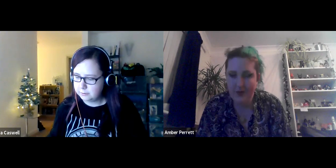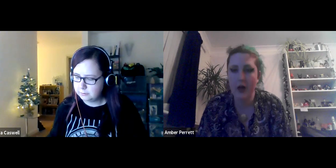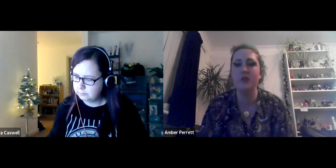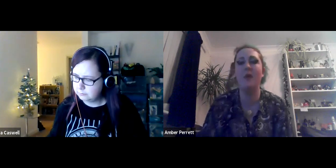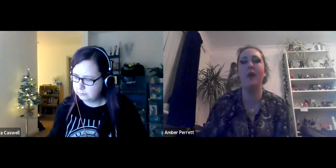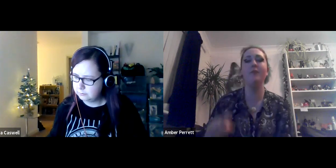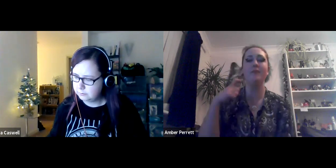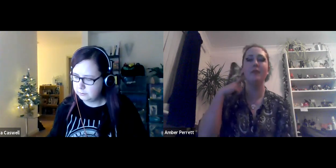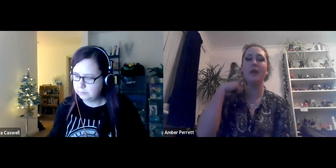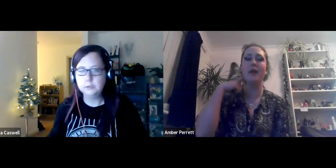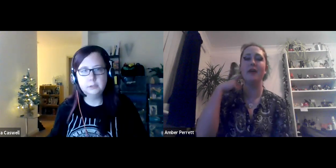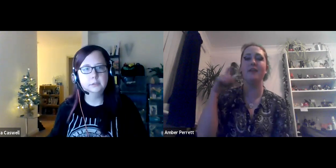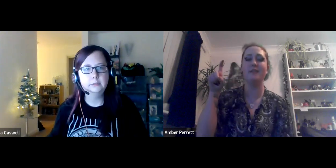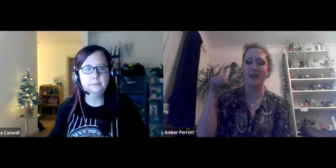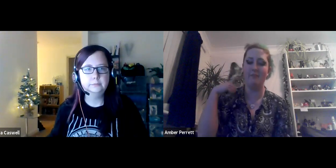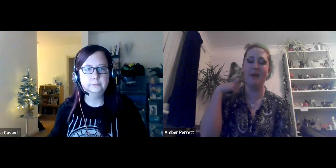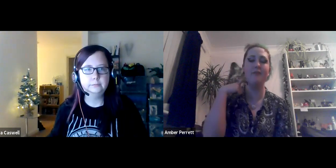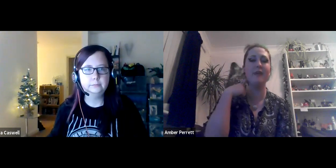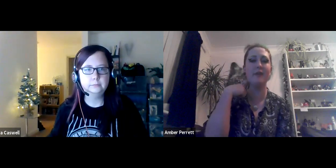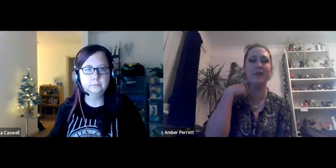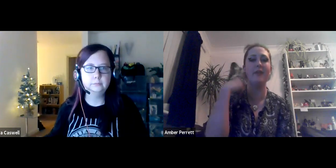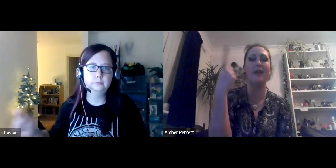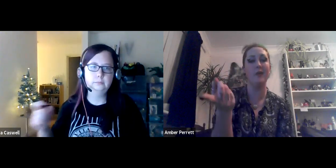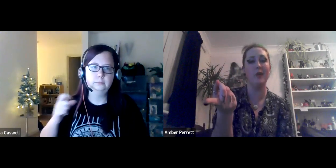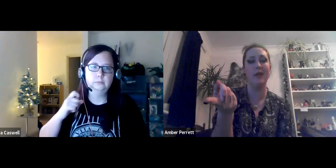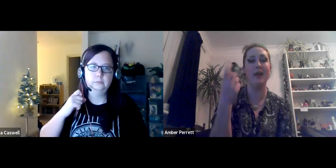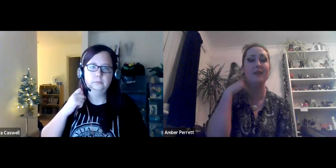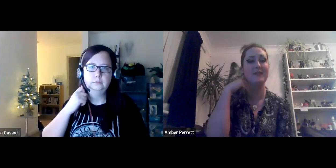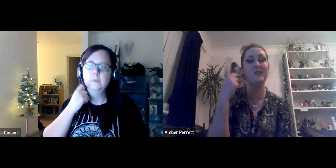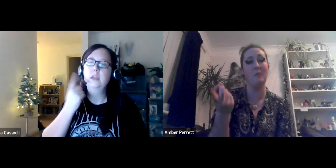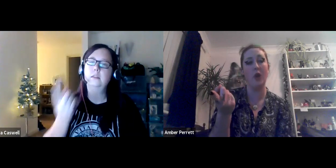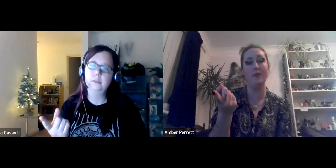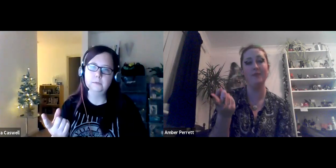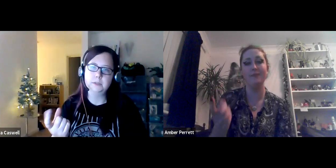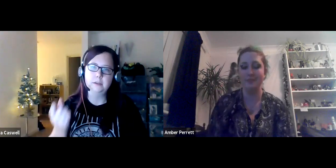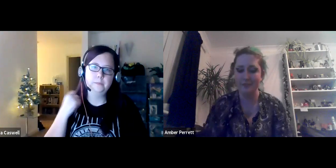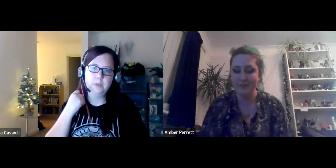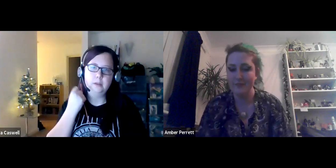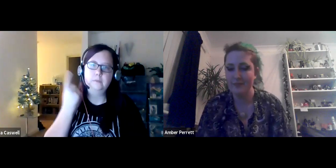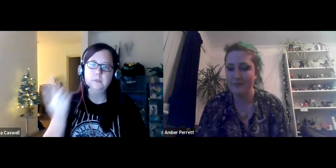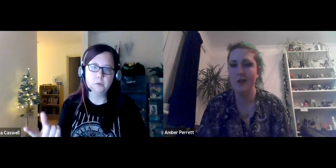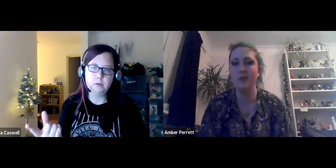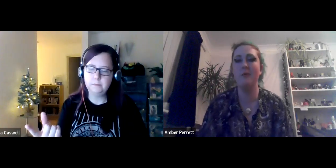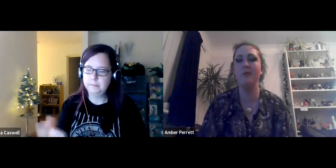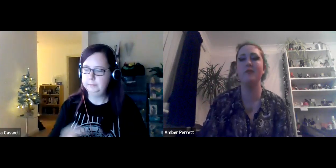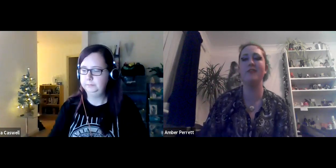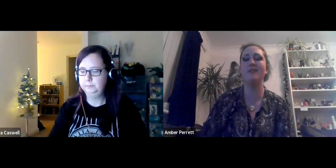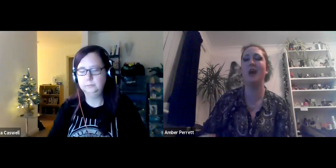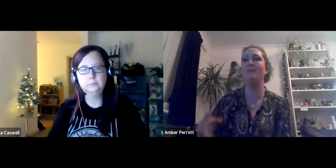Oh, tomorrow is a bent finger and you go like that. Tomorrow. That was it. Yeah. Because most of the